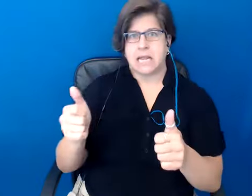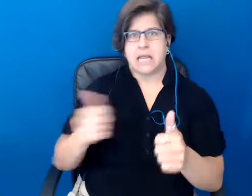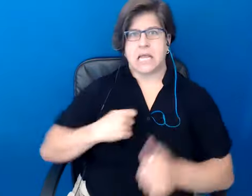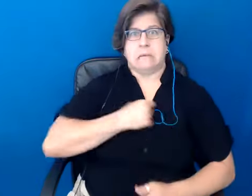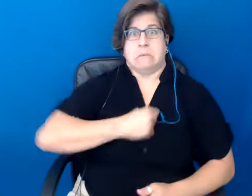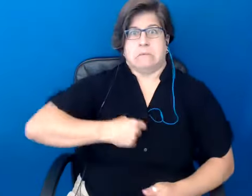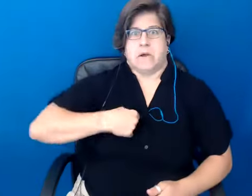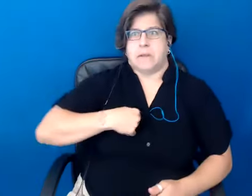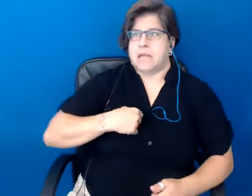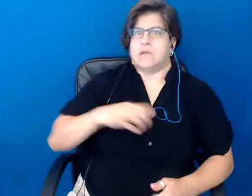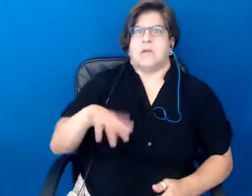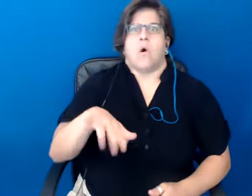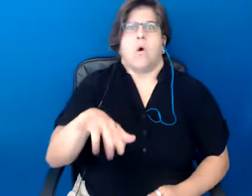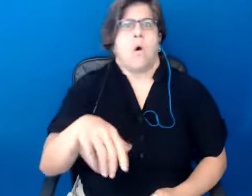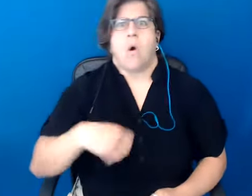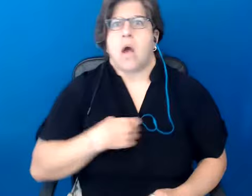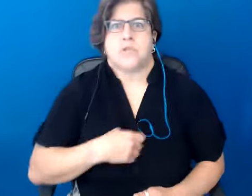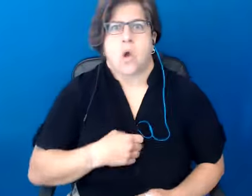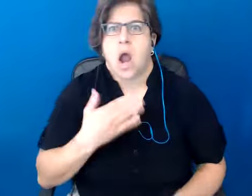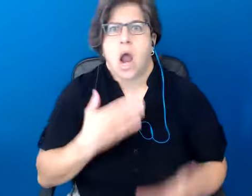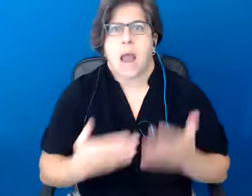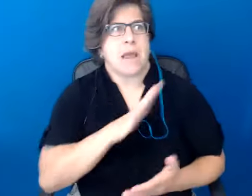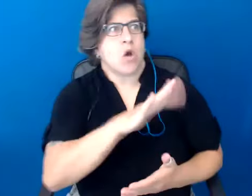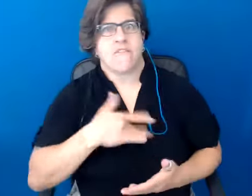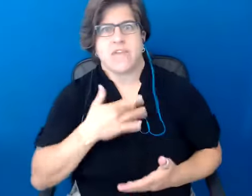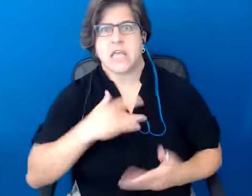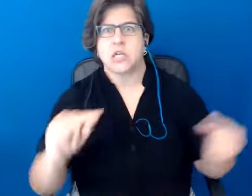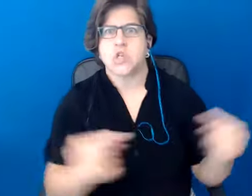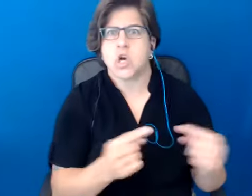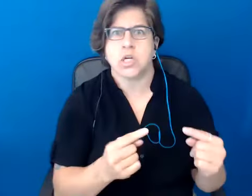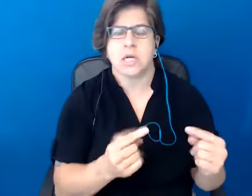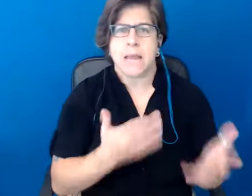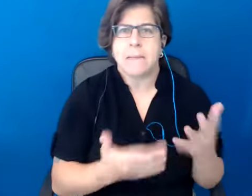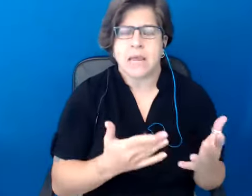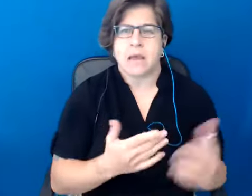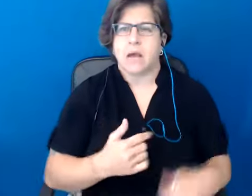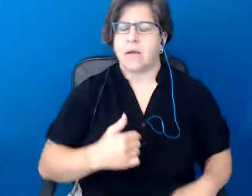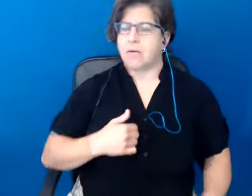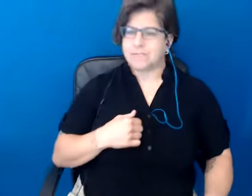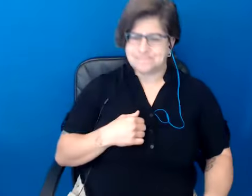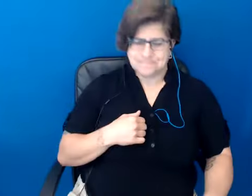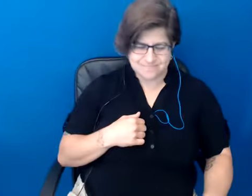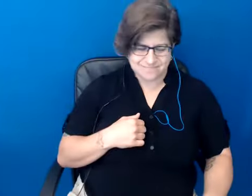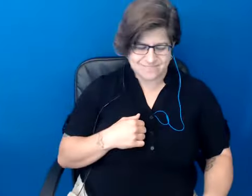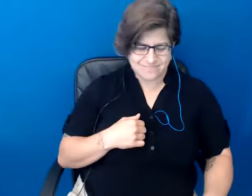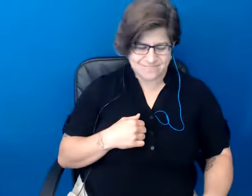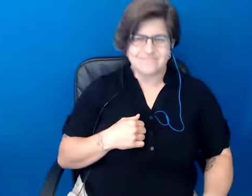her words were inappropriate because she immediately apologized to me. And she said, "Oh, I may have hurt